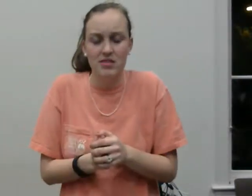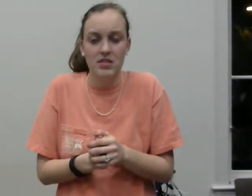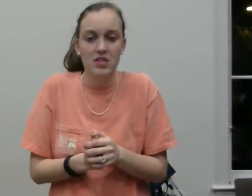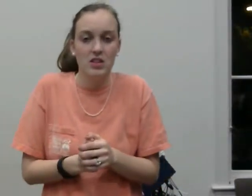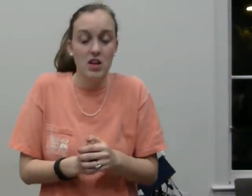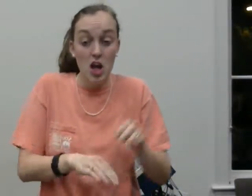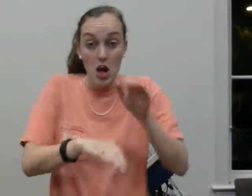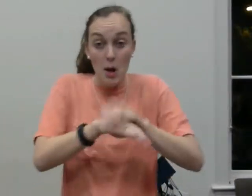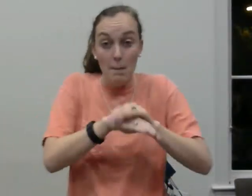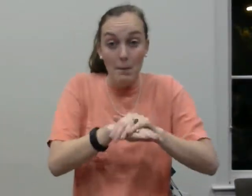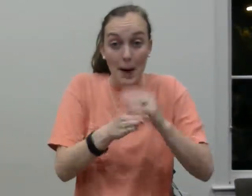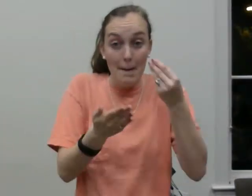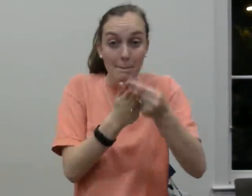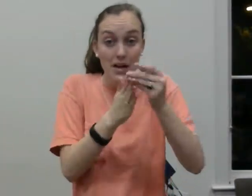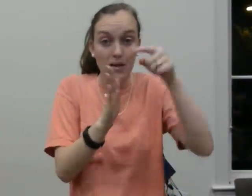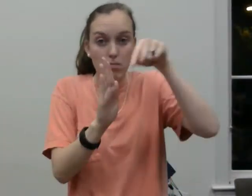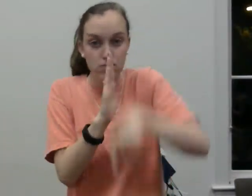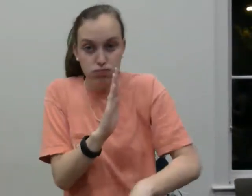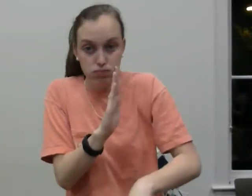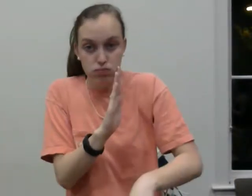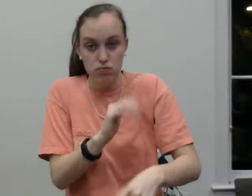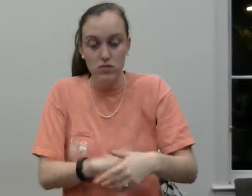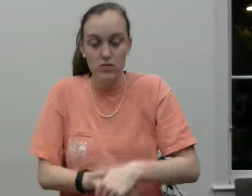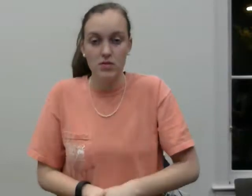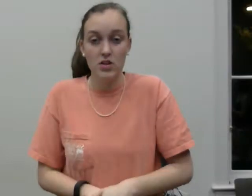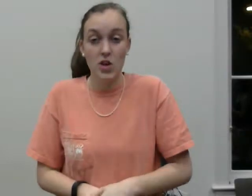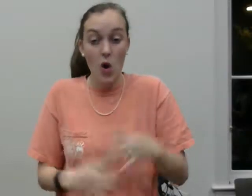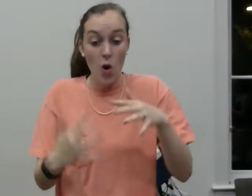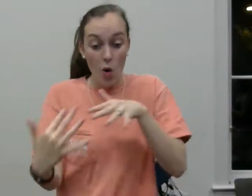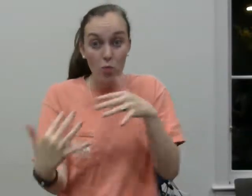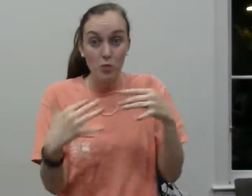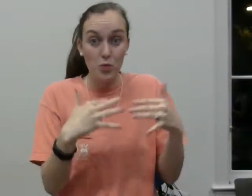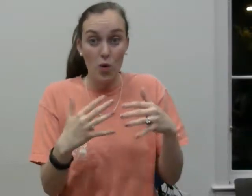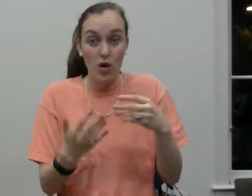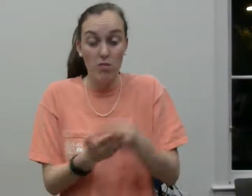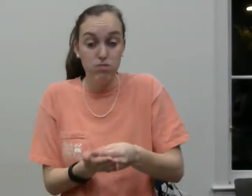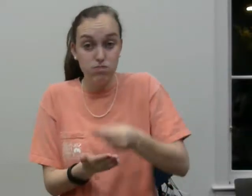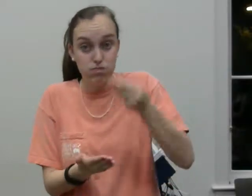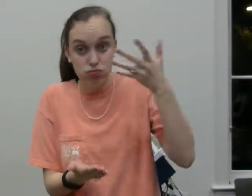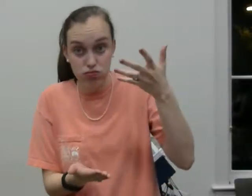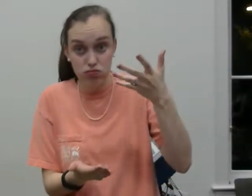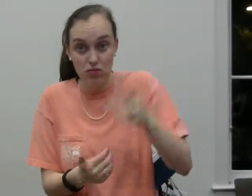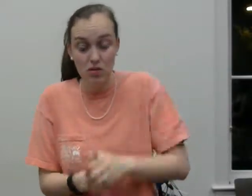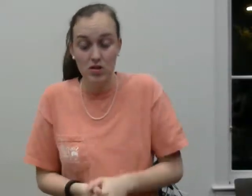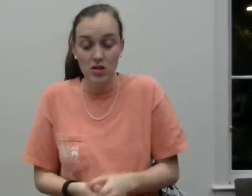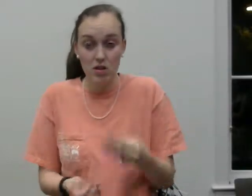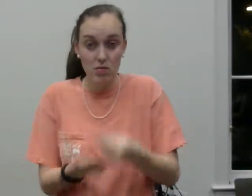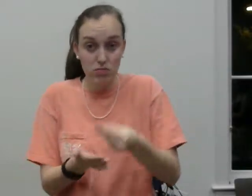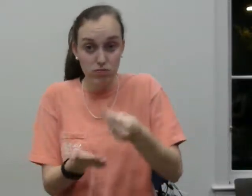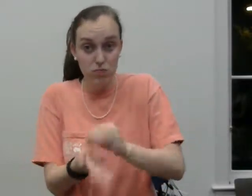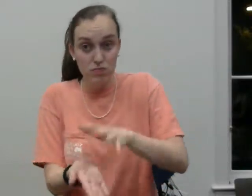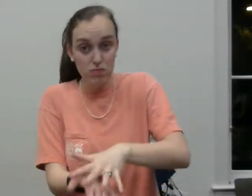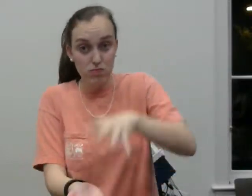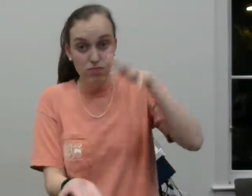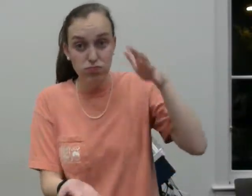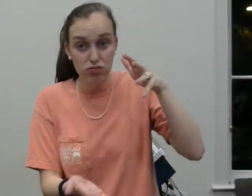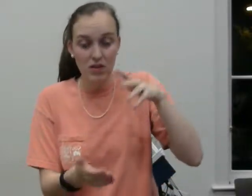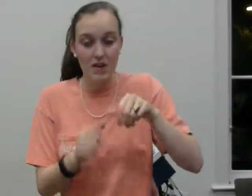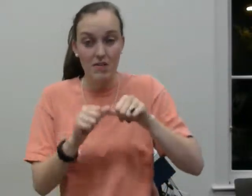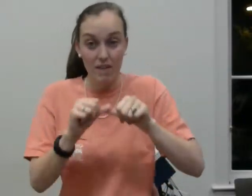debt. Huge debt. War is expensive. War today is expensive. War has always been and will always be expensive. So after